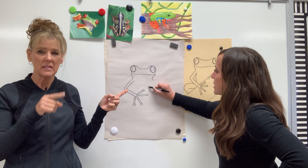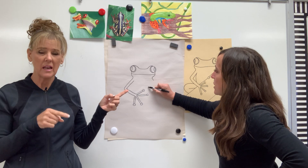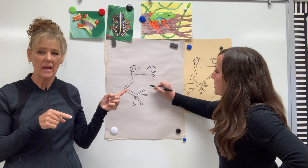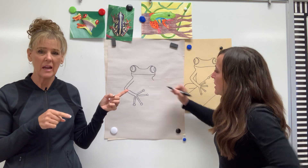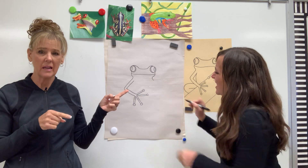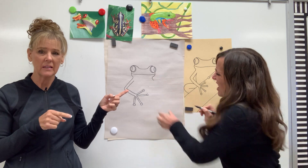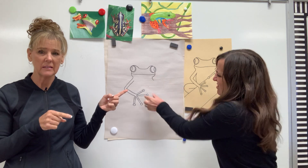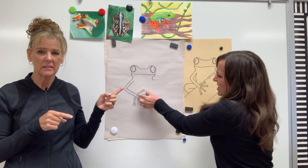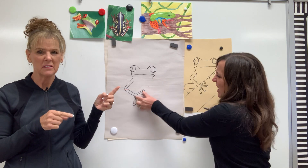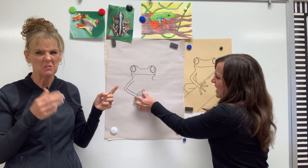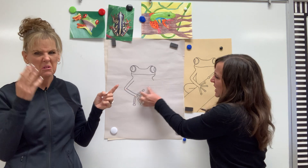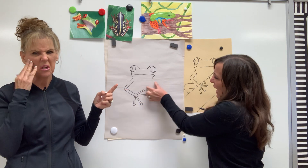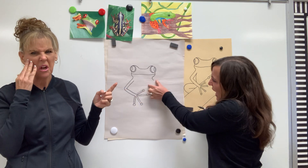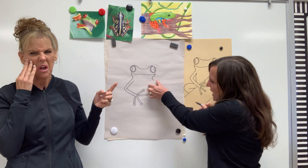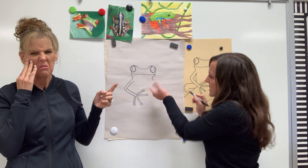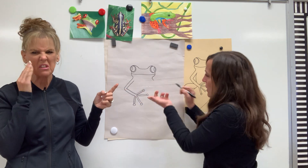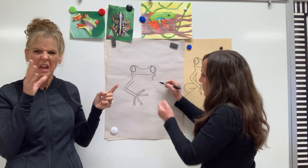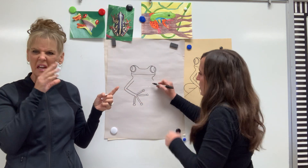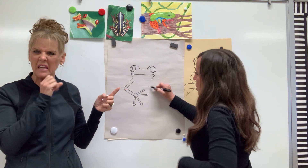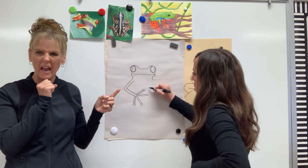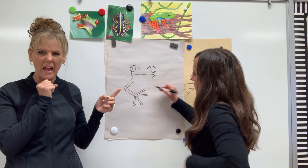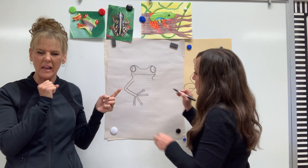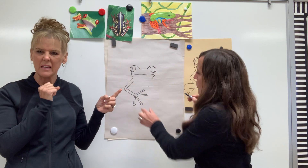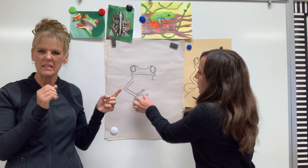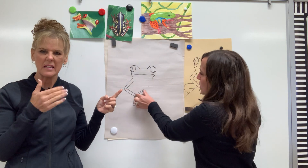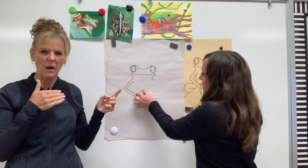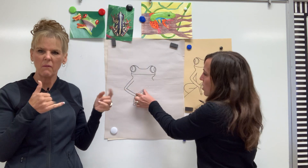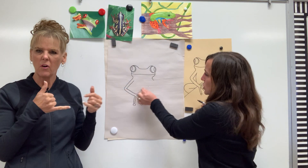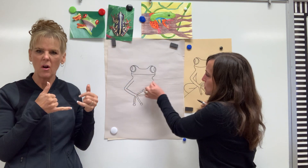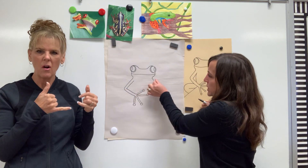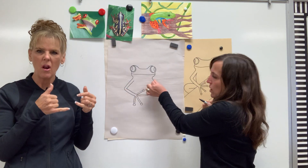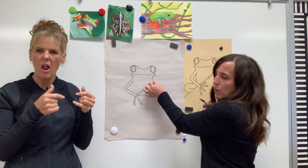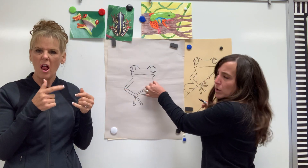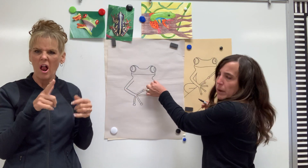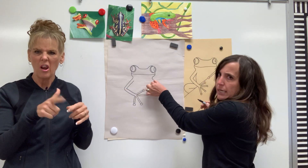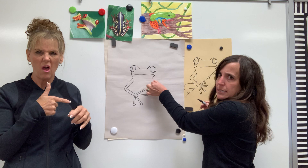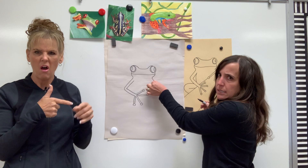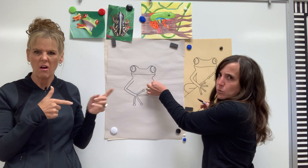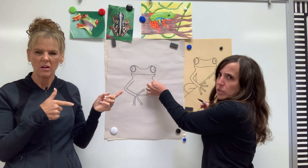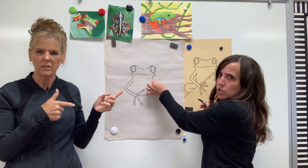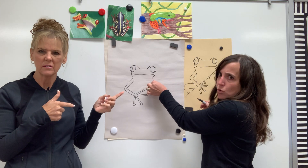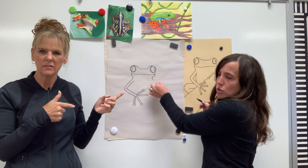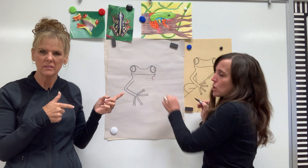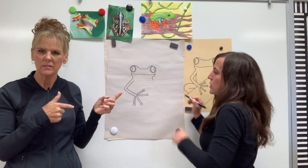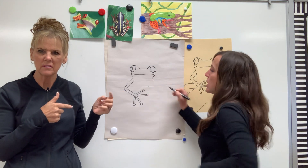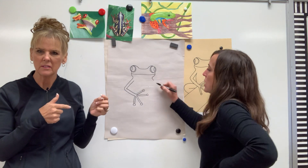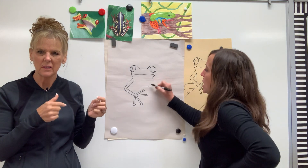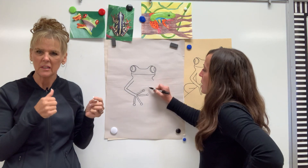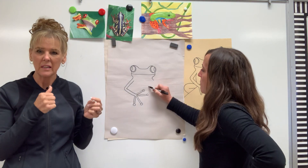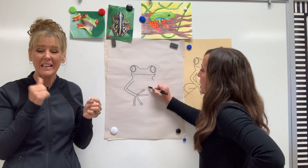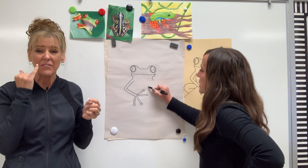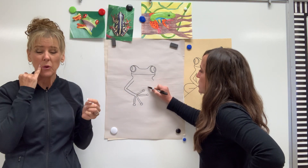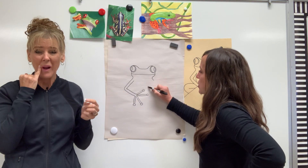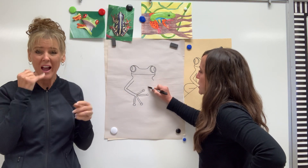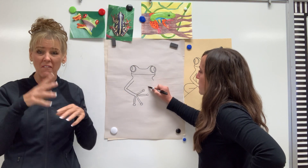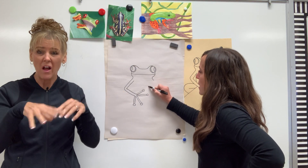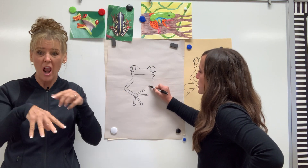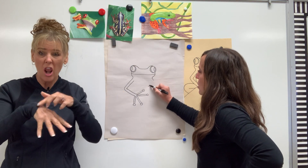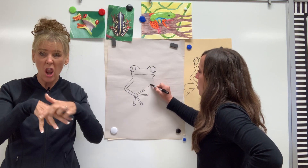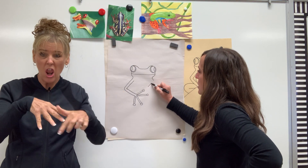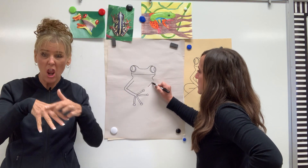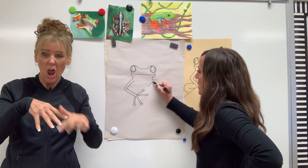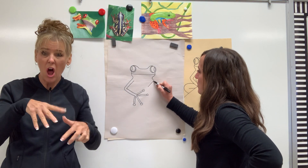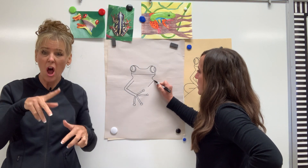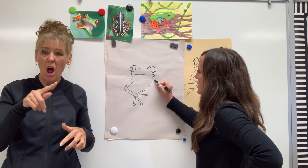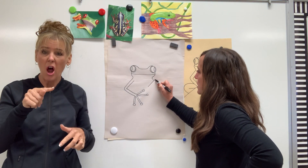and it's gonna be, just kind of guess however long. If you've got really long toes here, I wouldn't make a teeny weeny short toe here. Make it just about